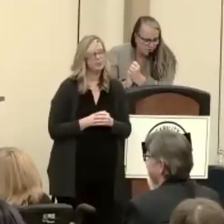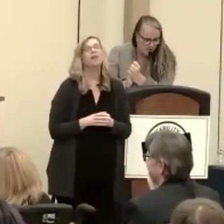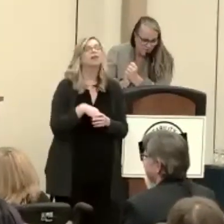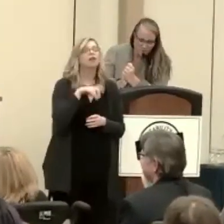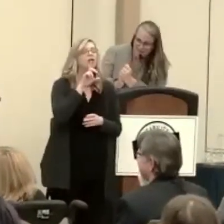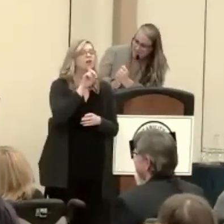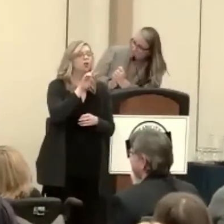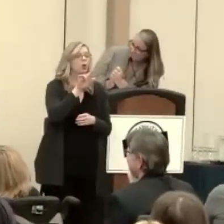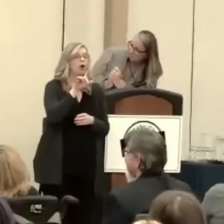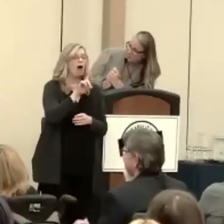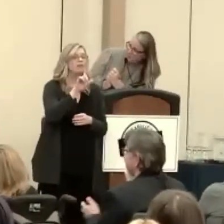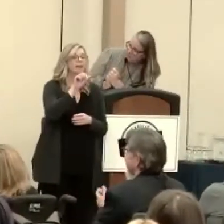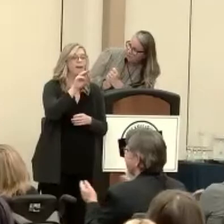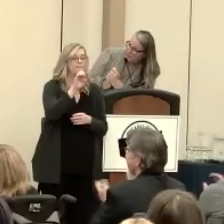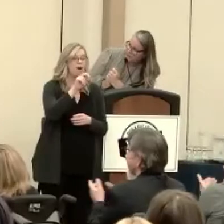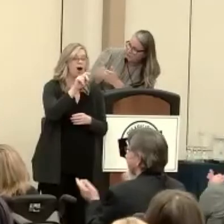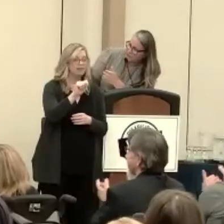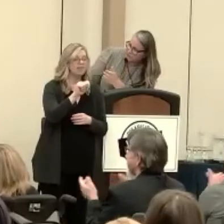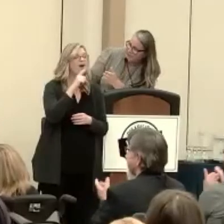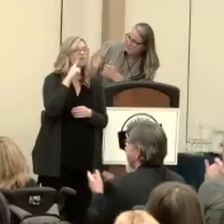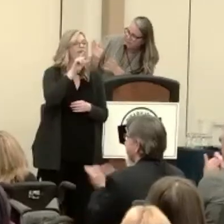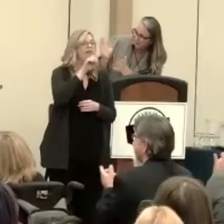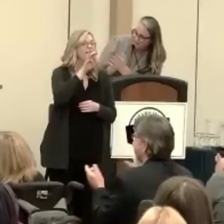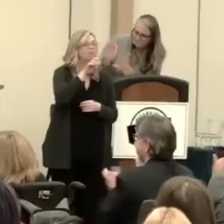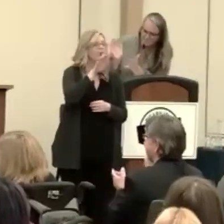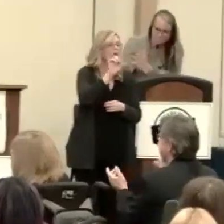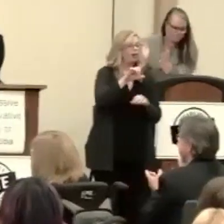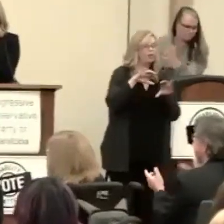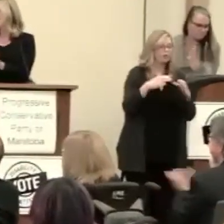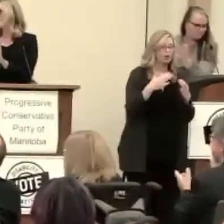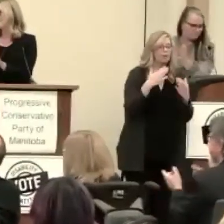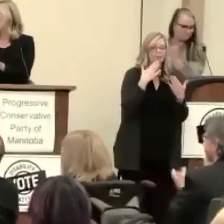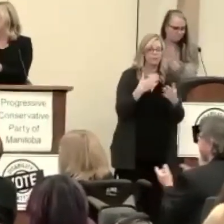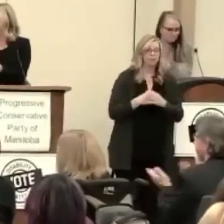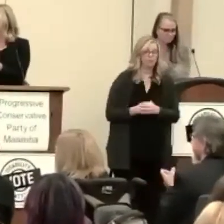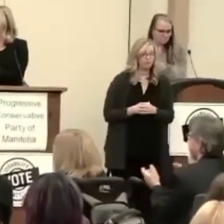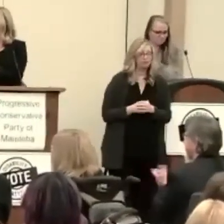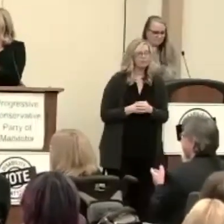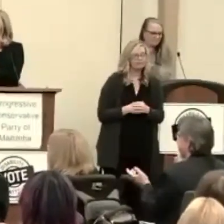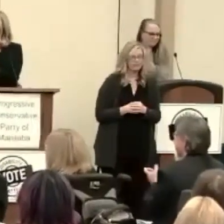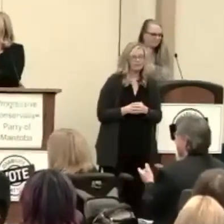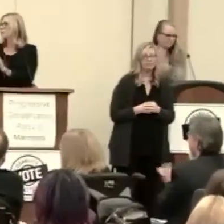Dougal Lamont from the Manitoba Liberal Party. Appreciate your time today.